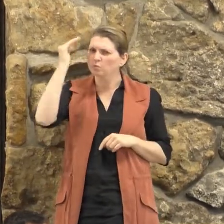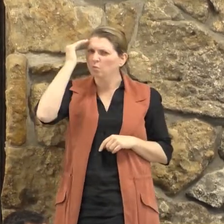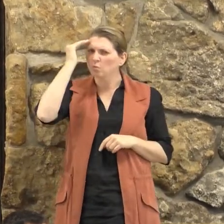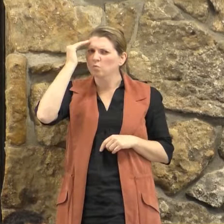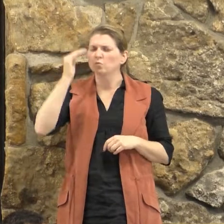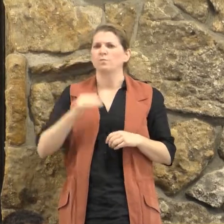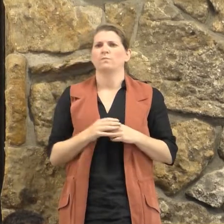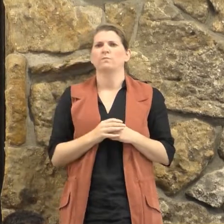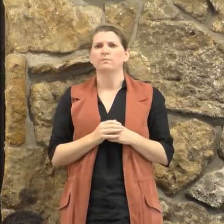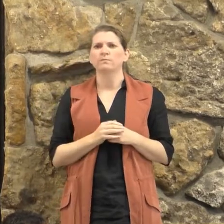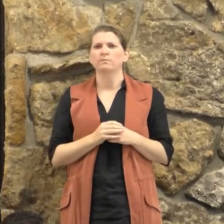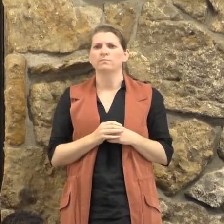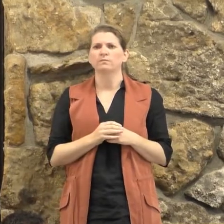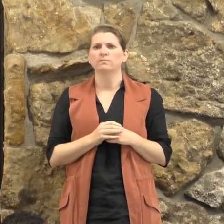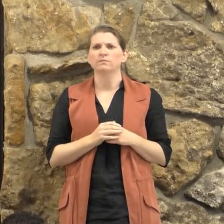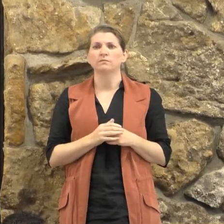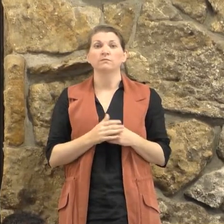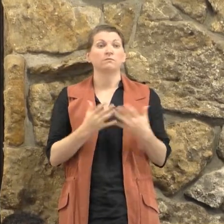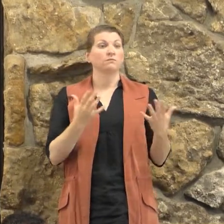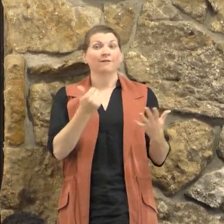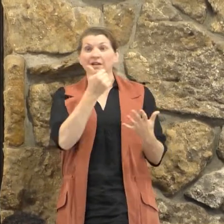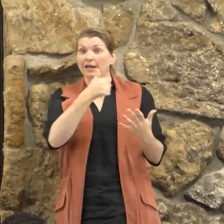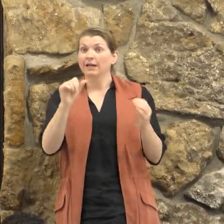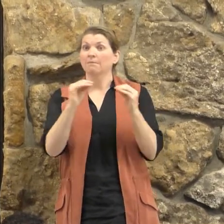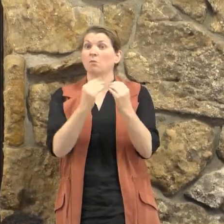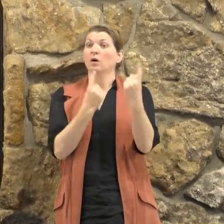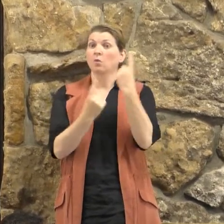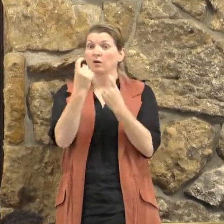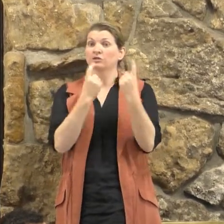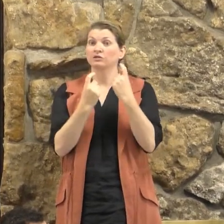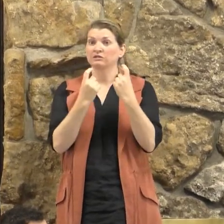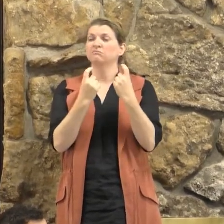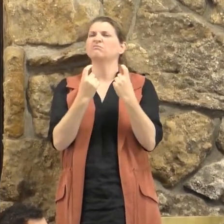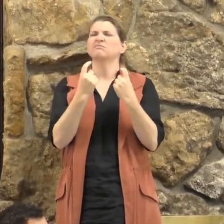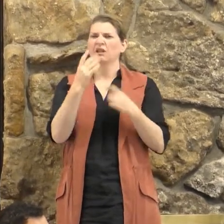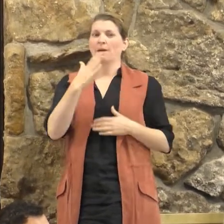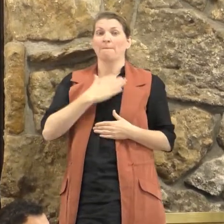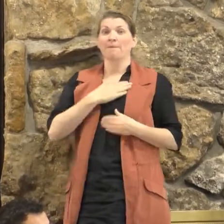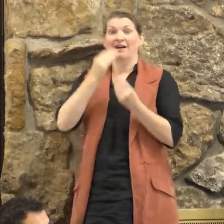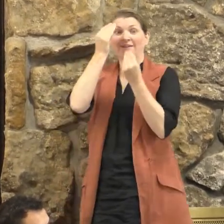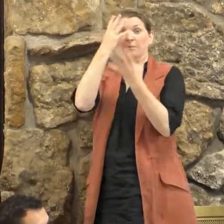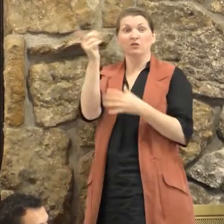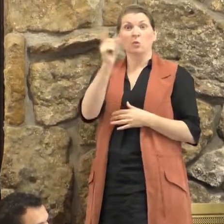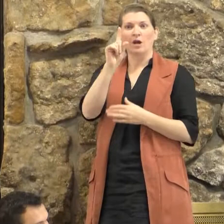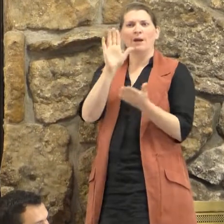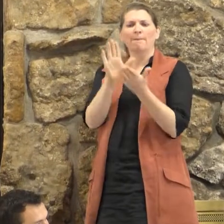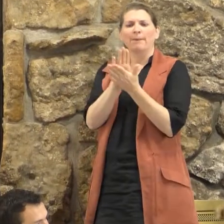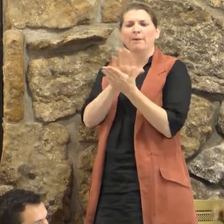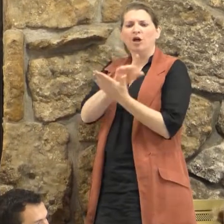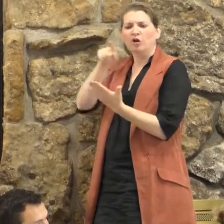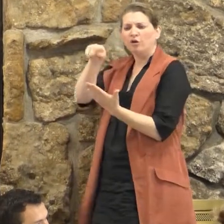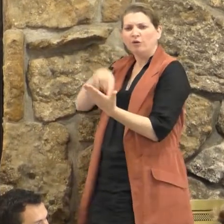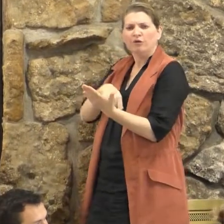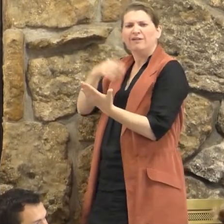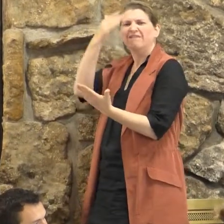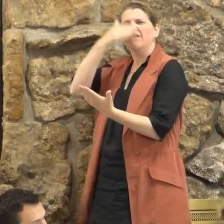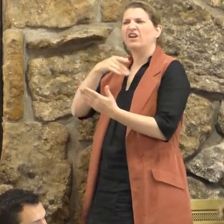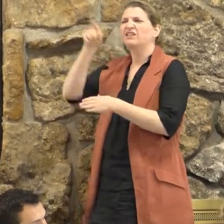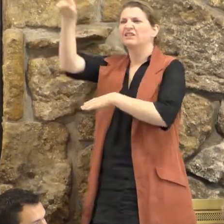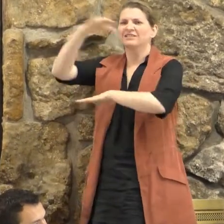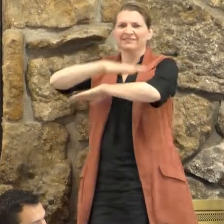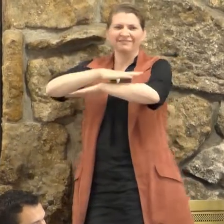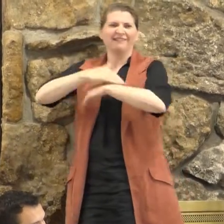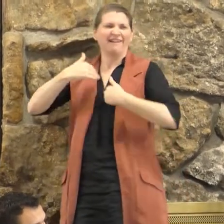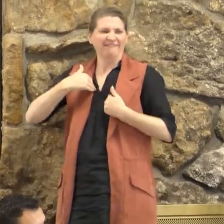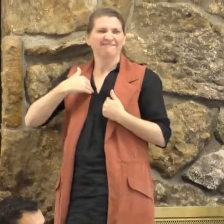other questions, my information is on the pamphlets that are on the front desk, and I will send out those emails to everyone that